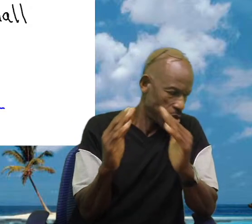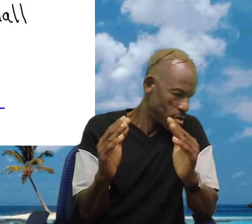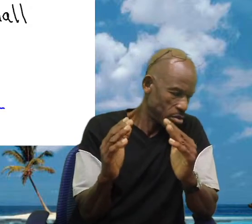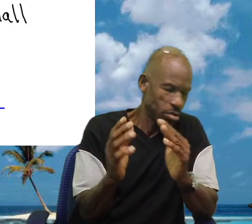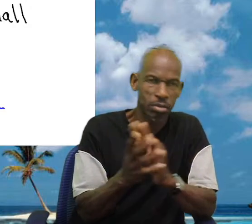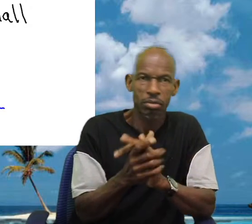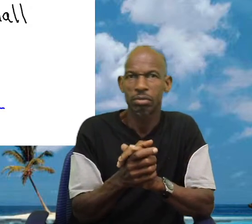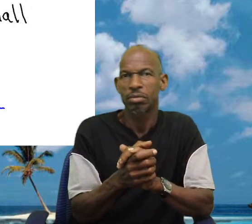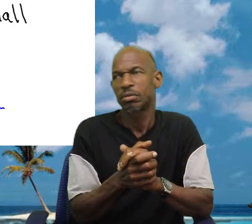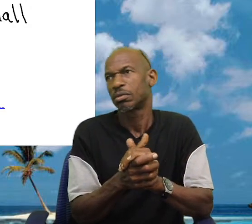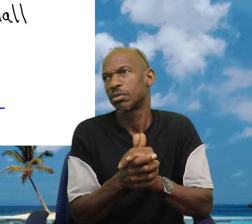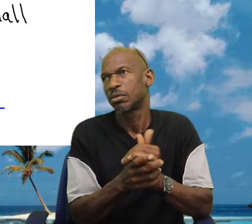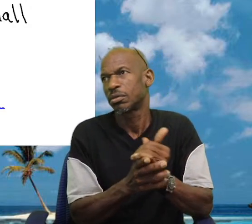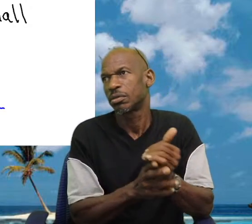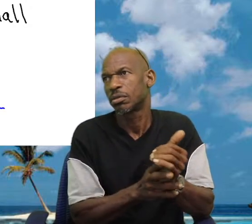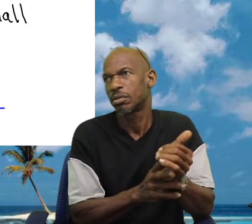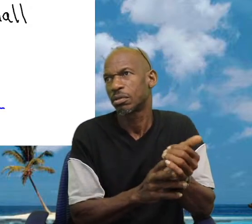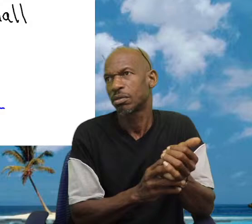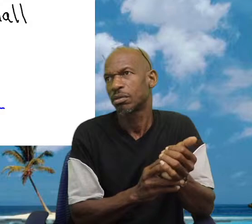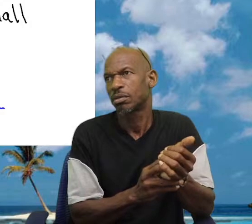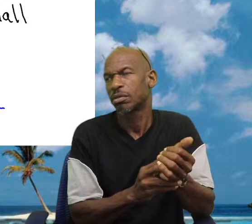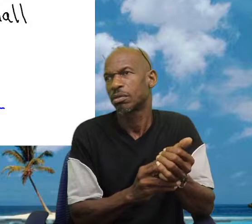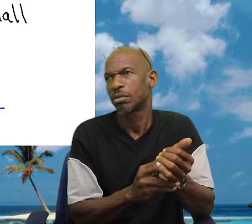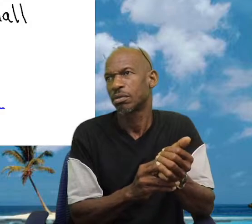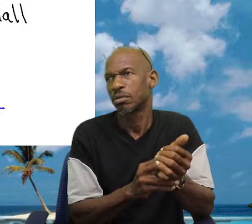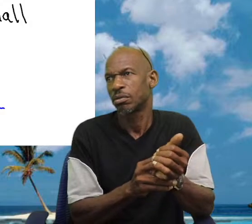and I just need my space here, house.